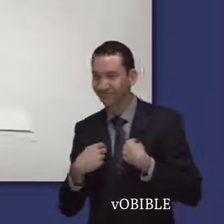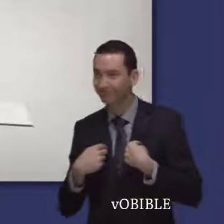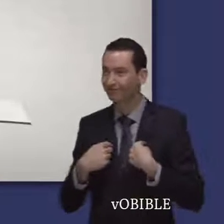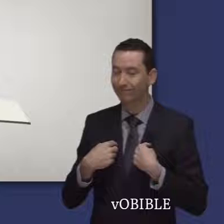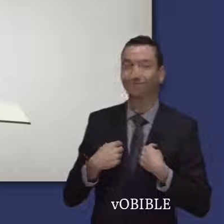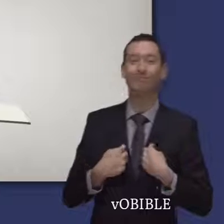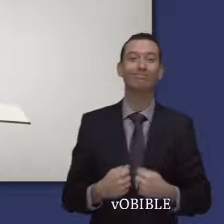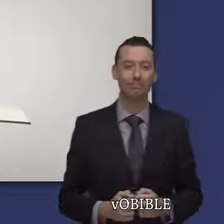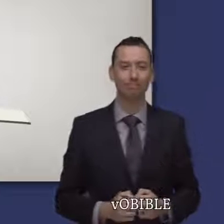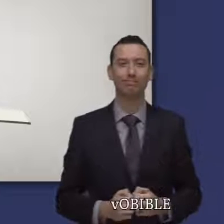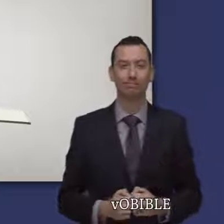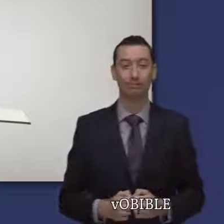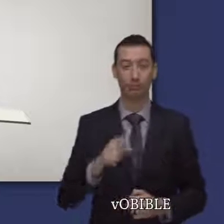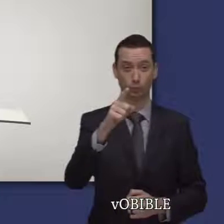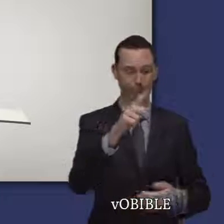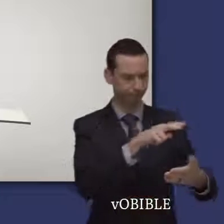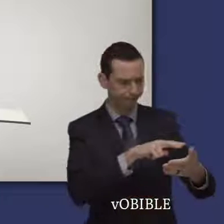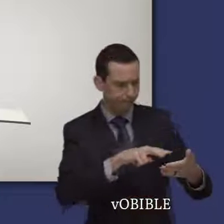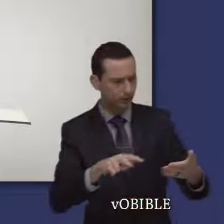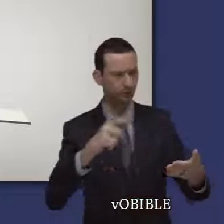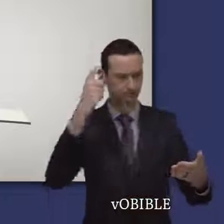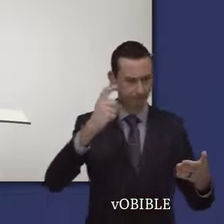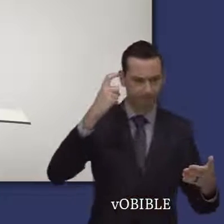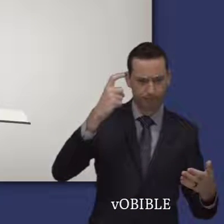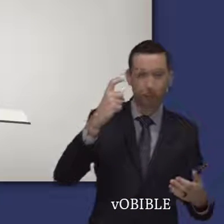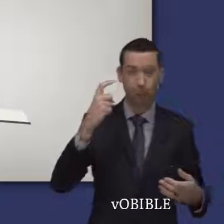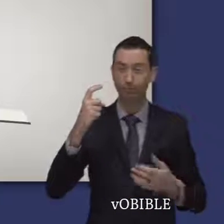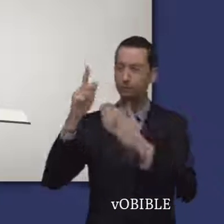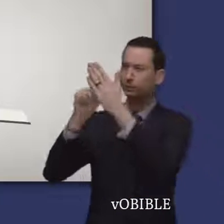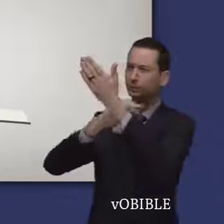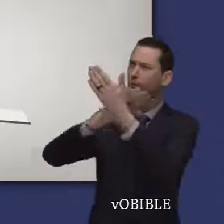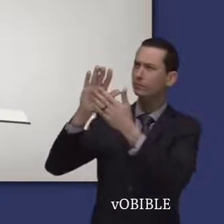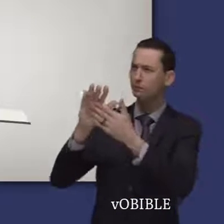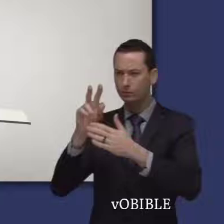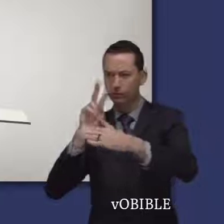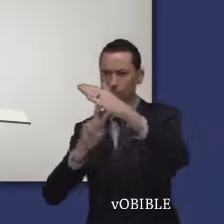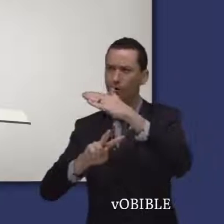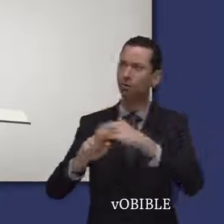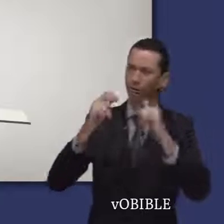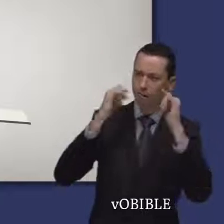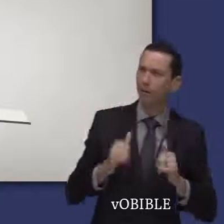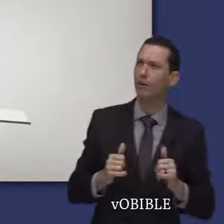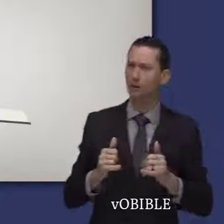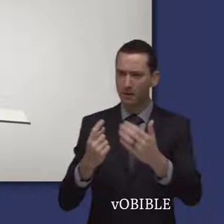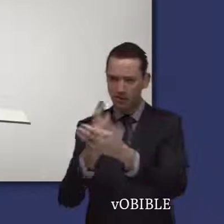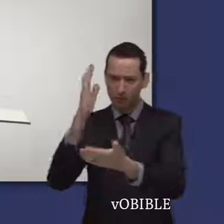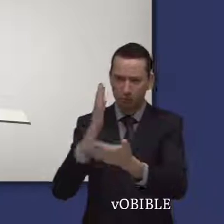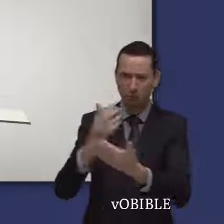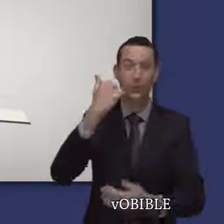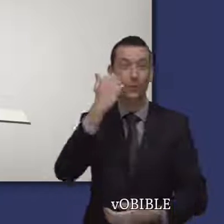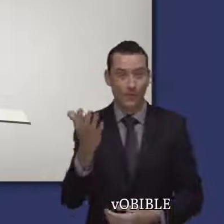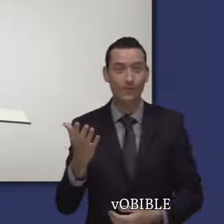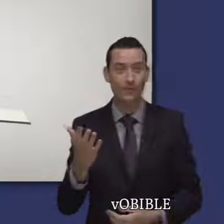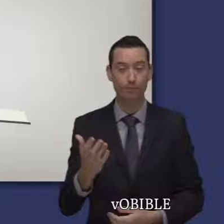As you read the book of Isaiah, note how Jehovah's prophetic judgments always come true, how Jehovah